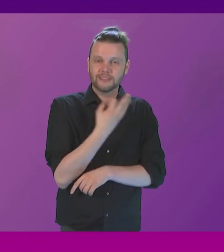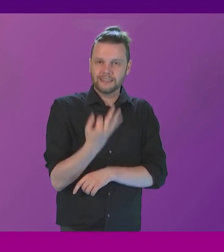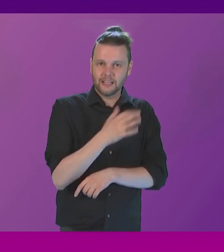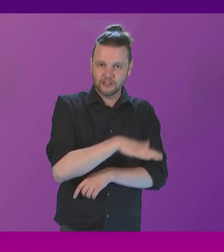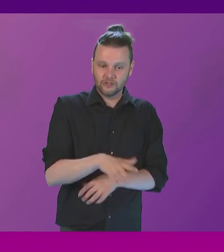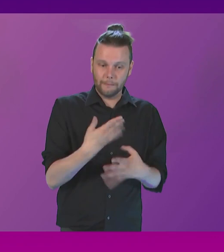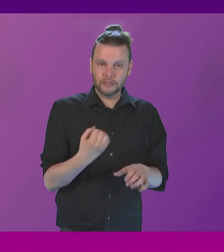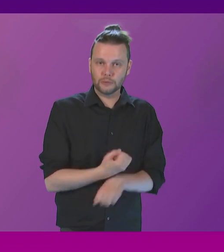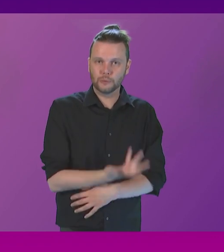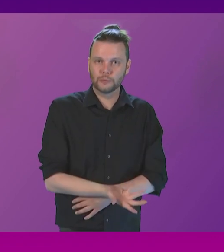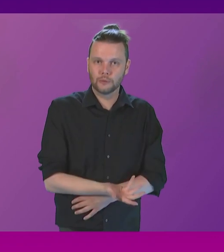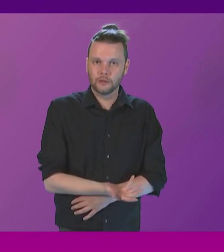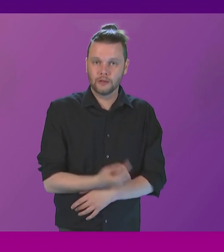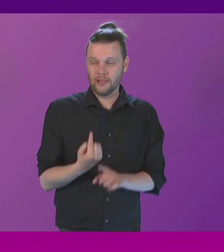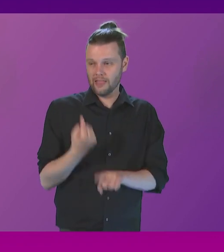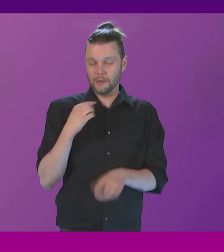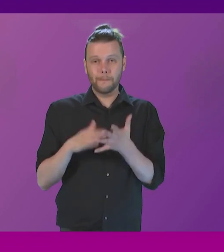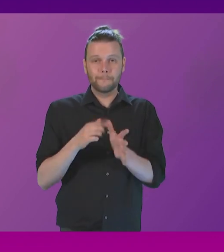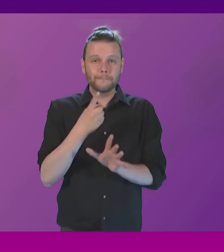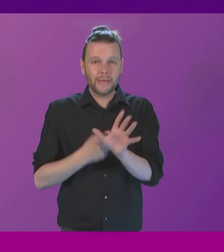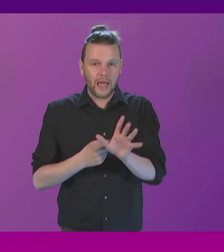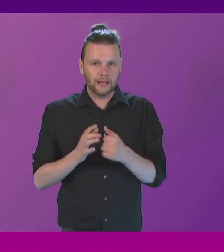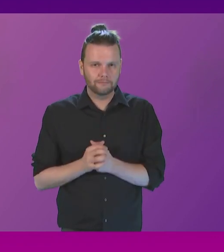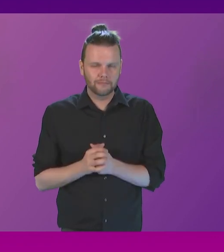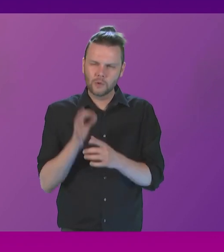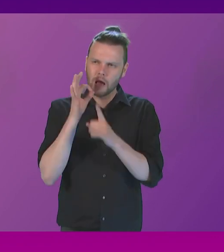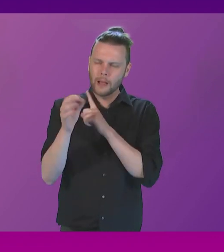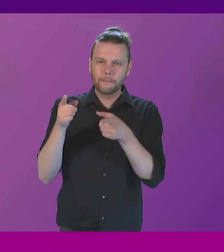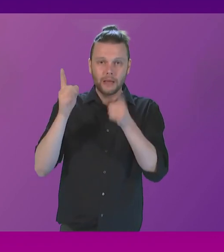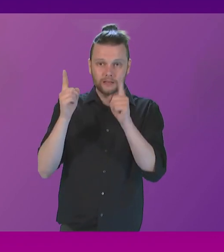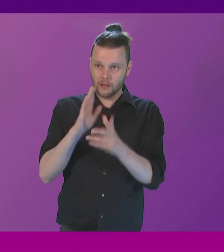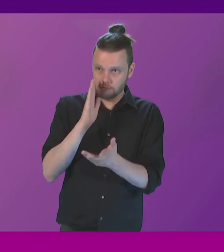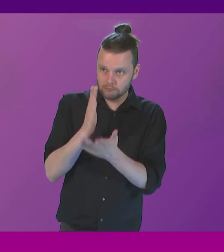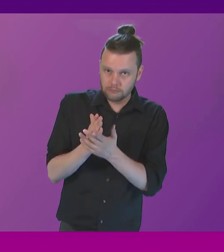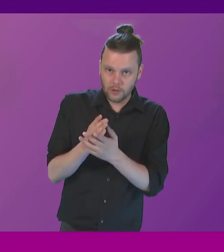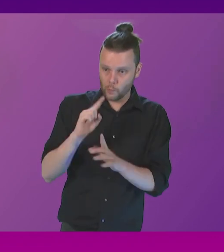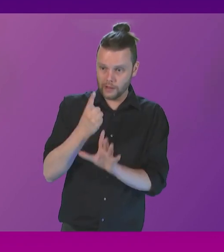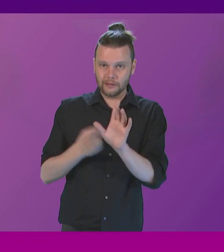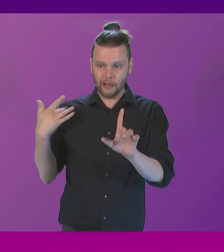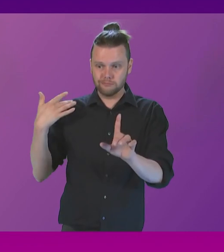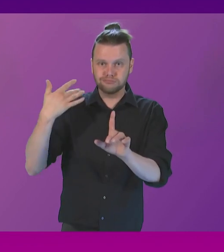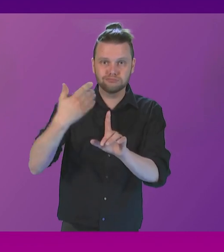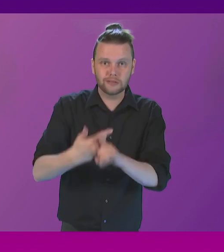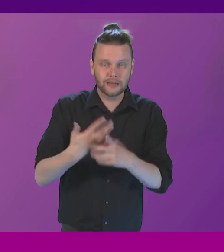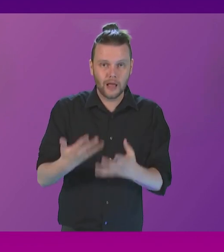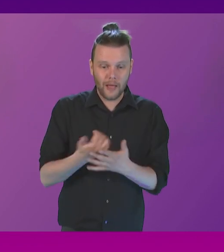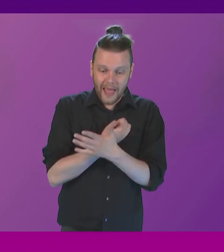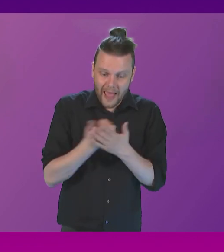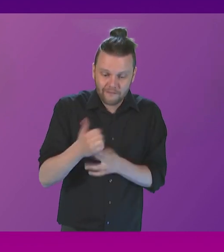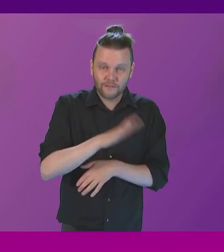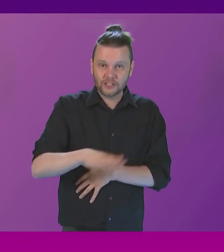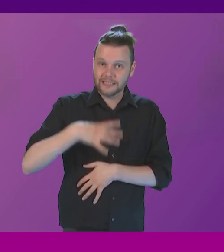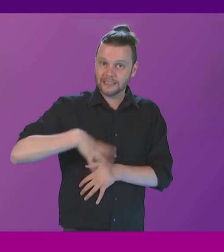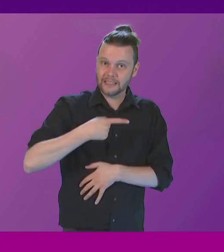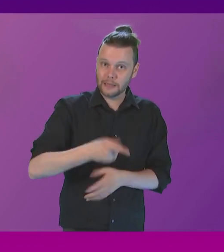actually had it done. Now, that was in May. Now, So, can the Minister give me an assurance that a year on, every child that needs one